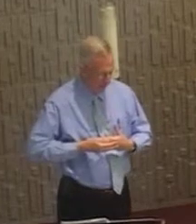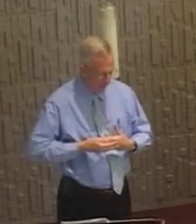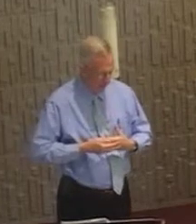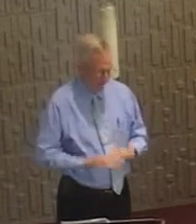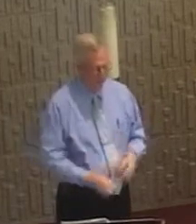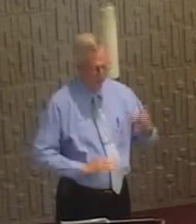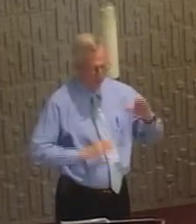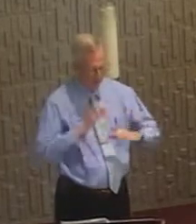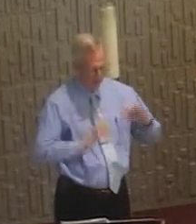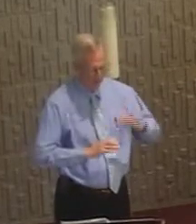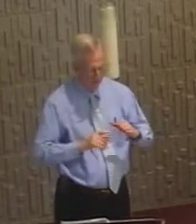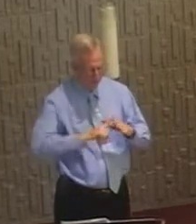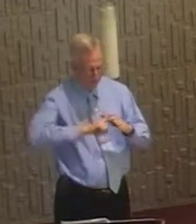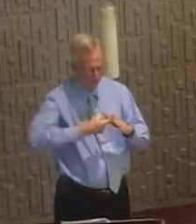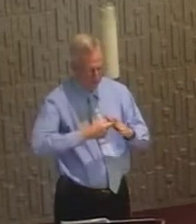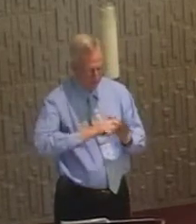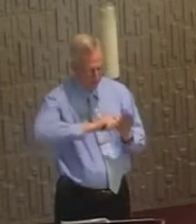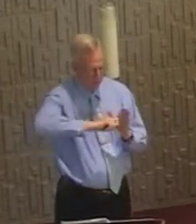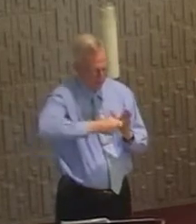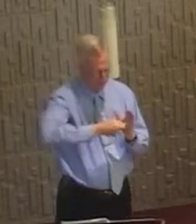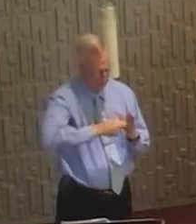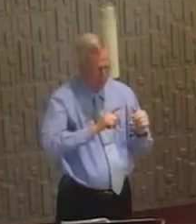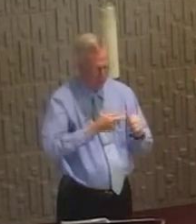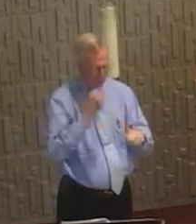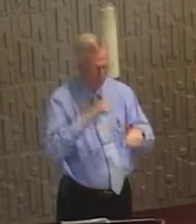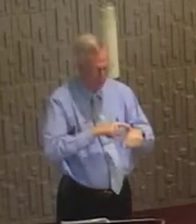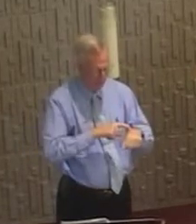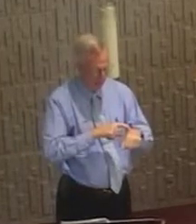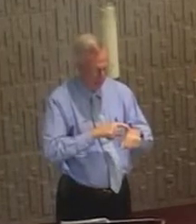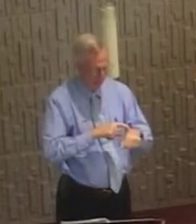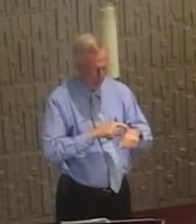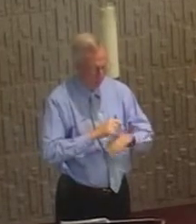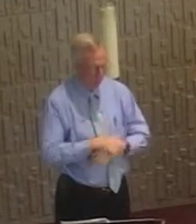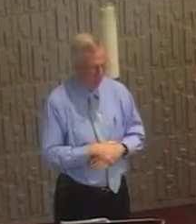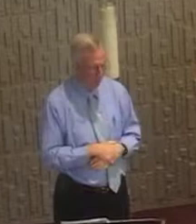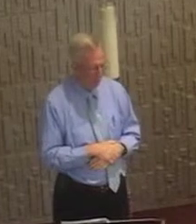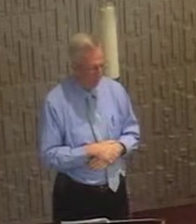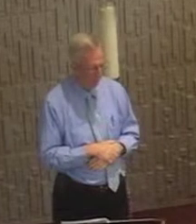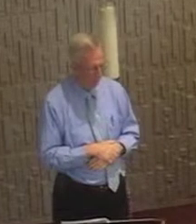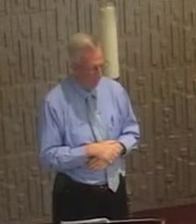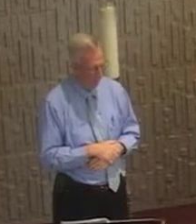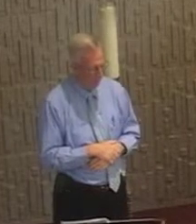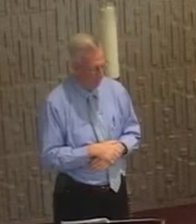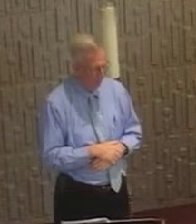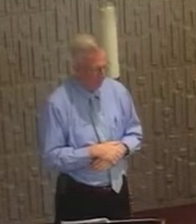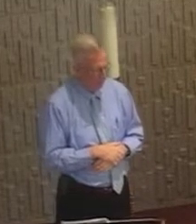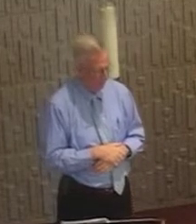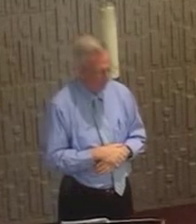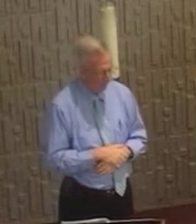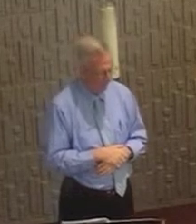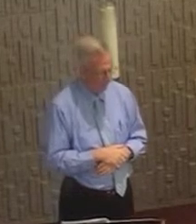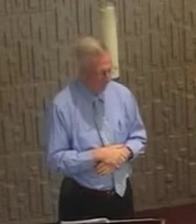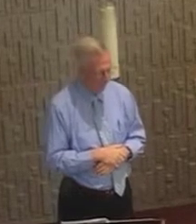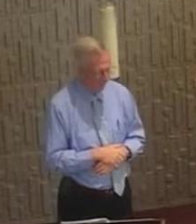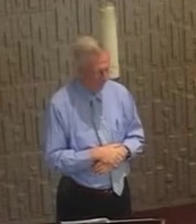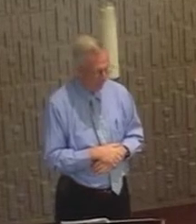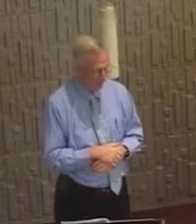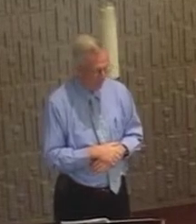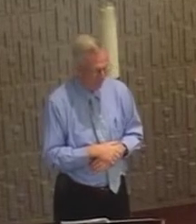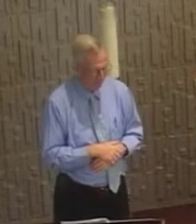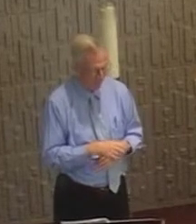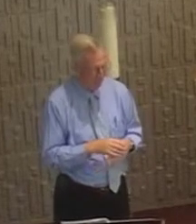key the first time. Catching just one of the lights on Maple Avenue green.